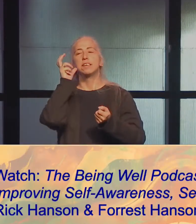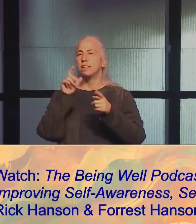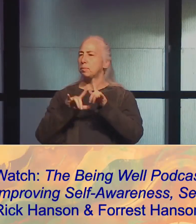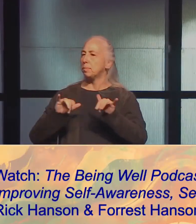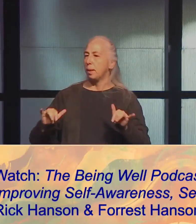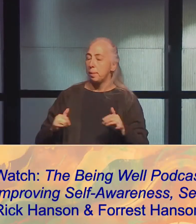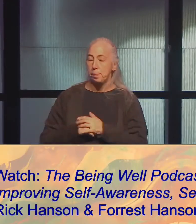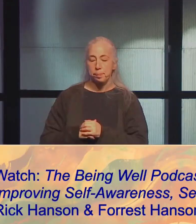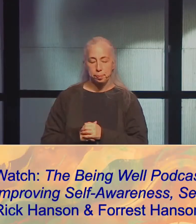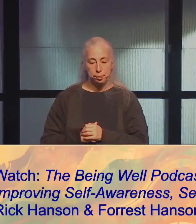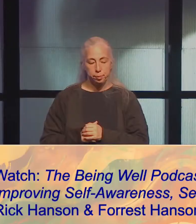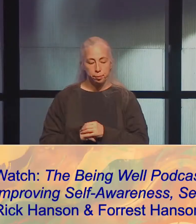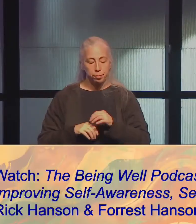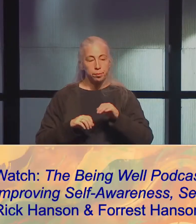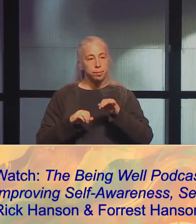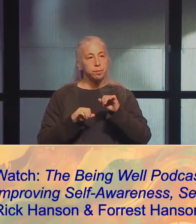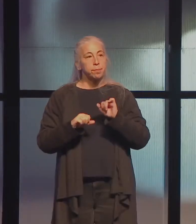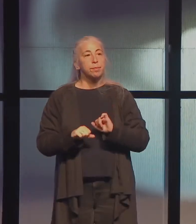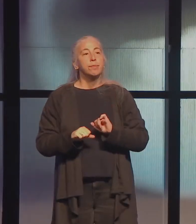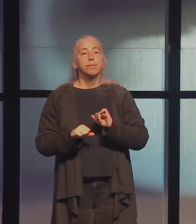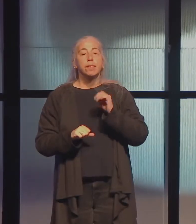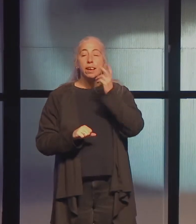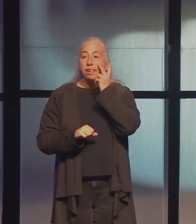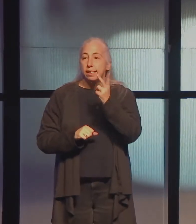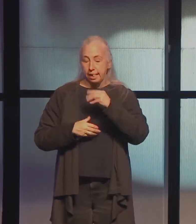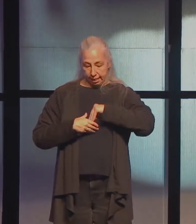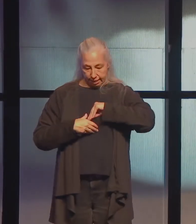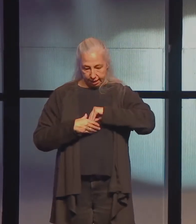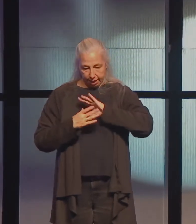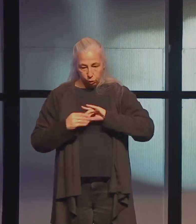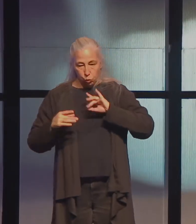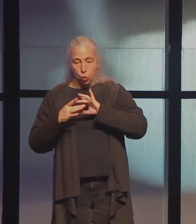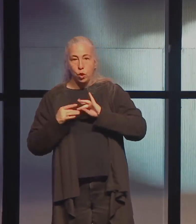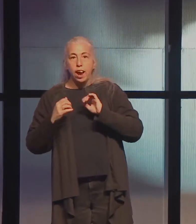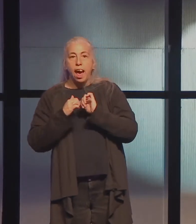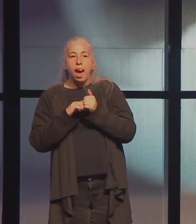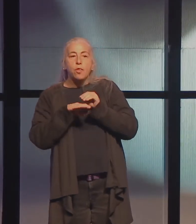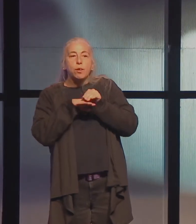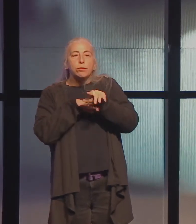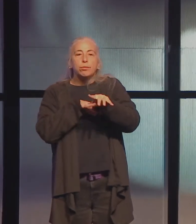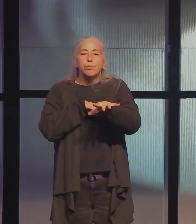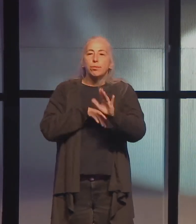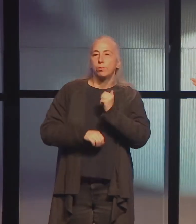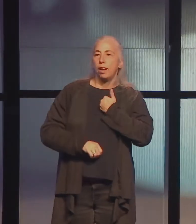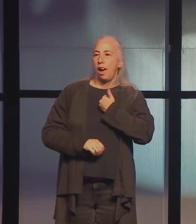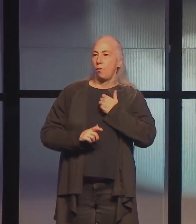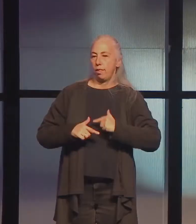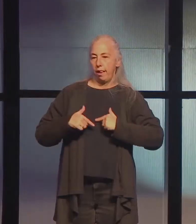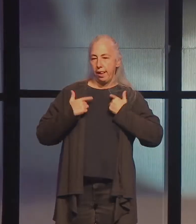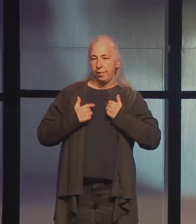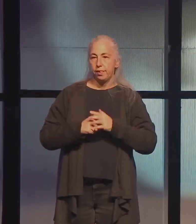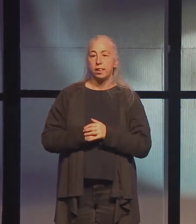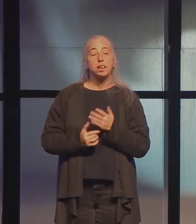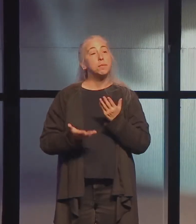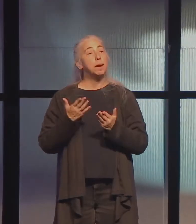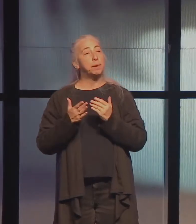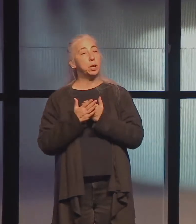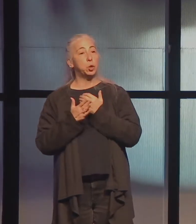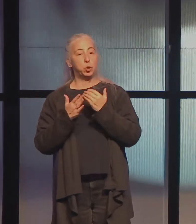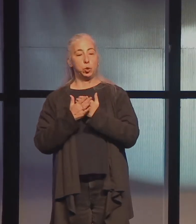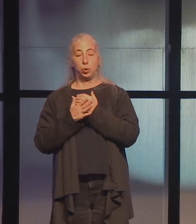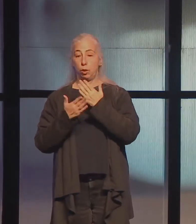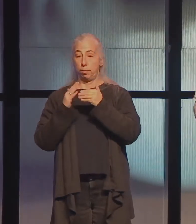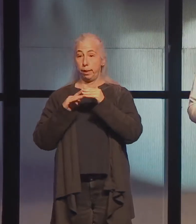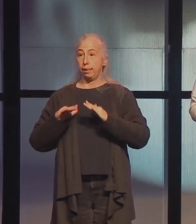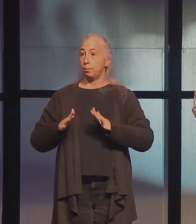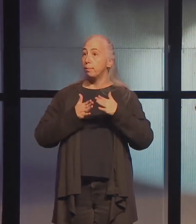tools for noticing how those inner stories, they shape our emotions and our actions. Maybe you're kind of new to walking the peacemaking path of Jesus.